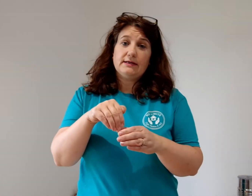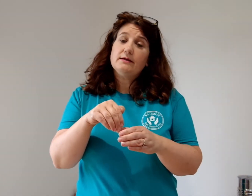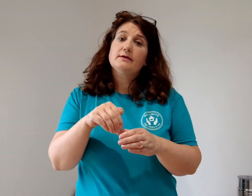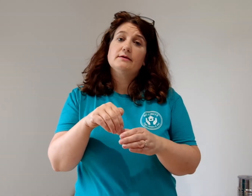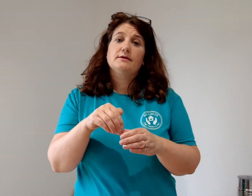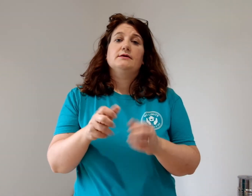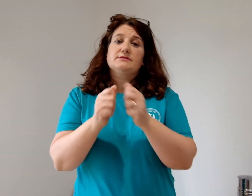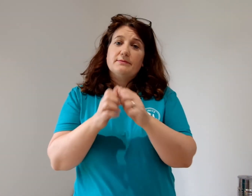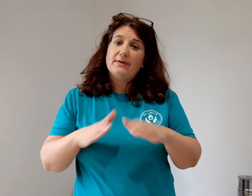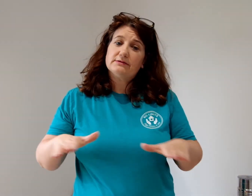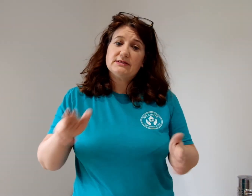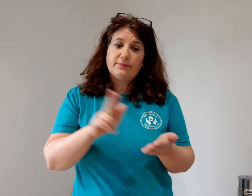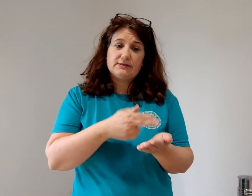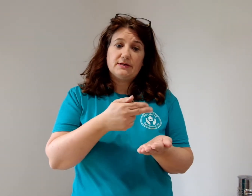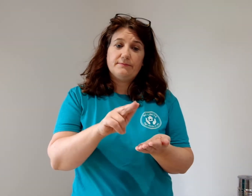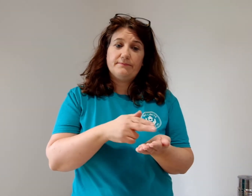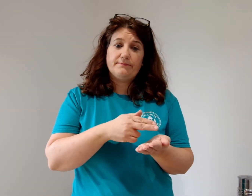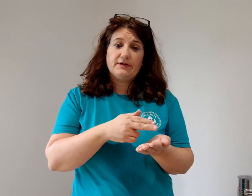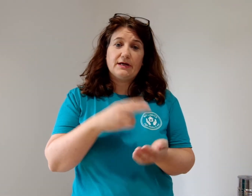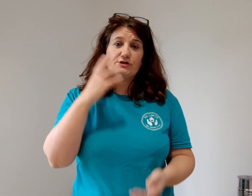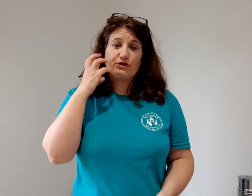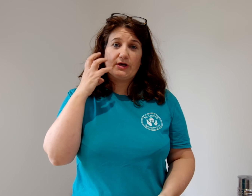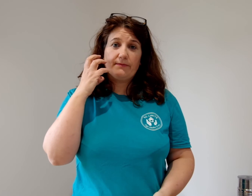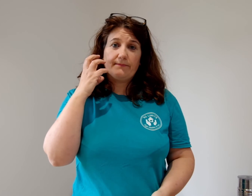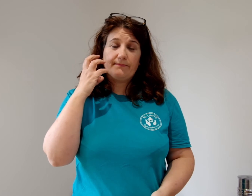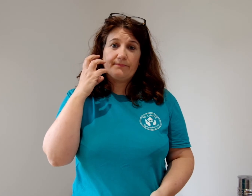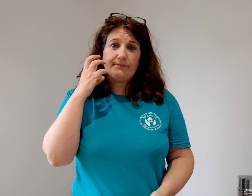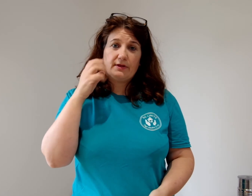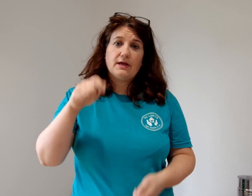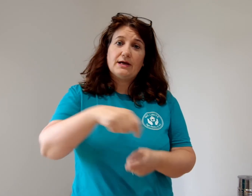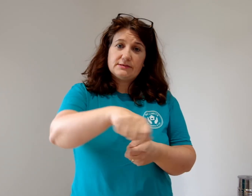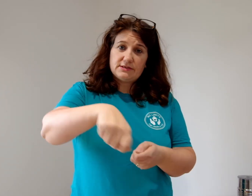in to the melted butter and sugar and stir.